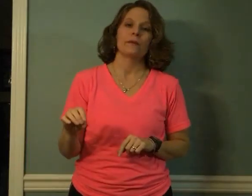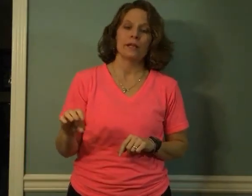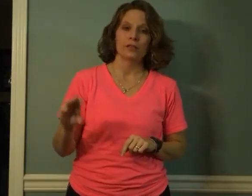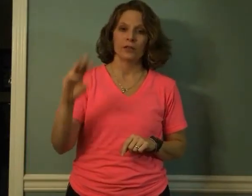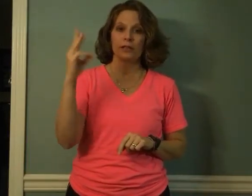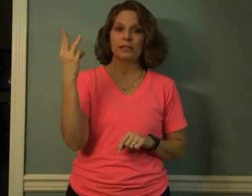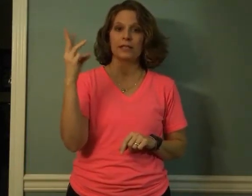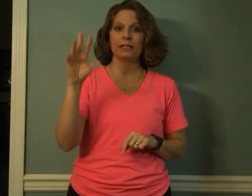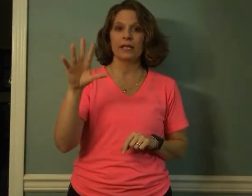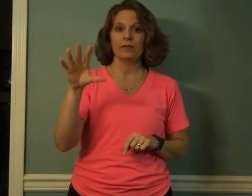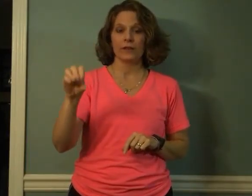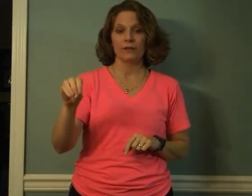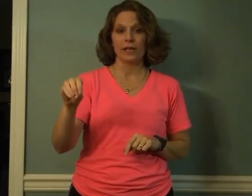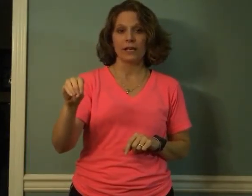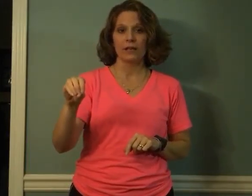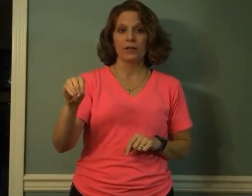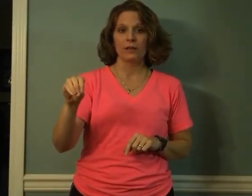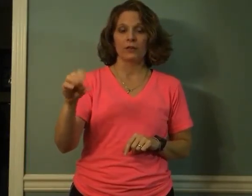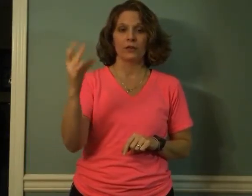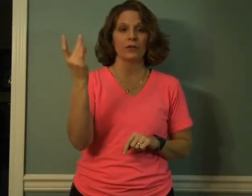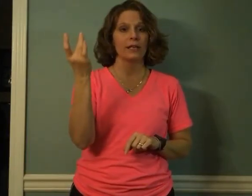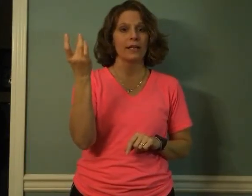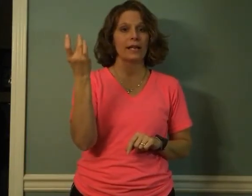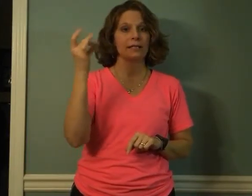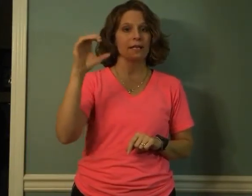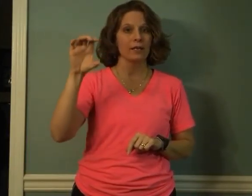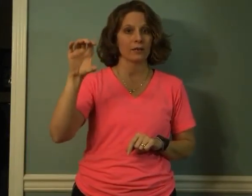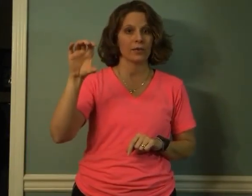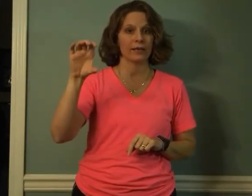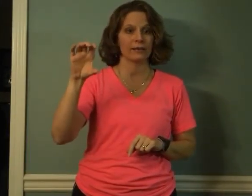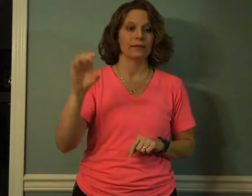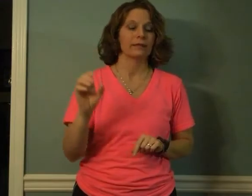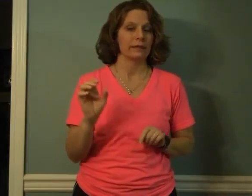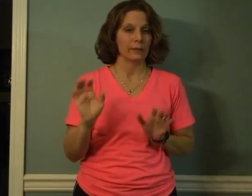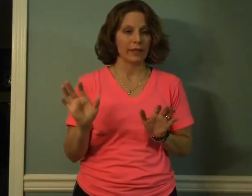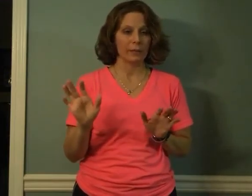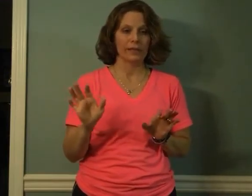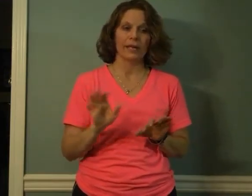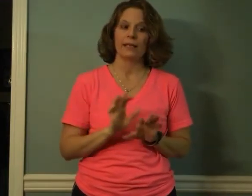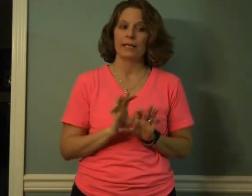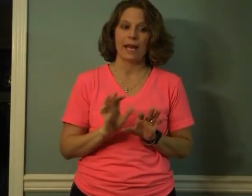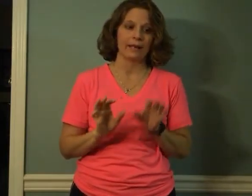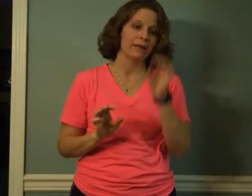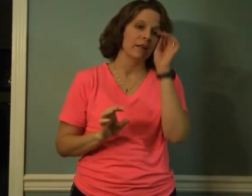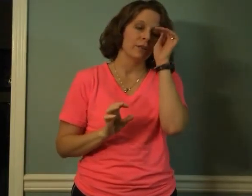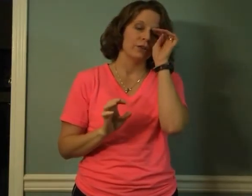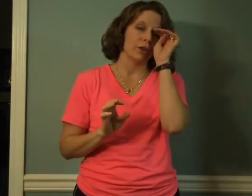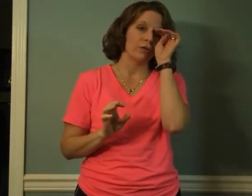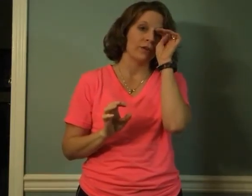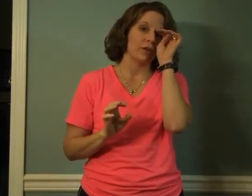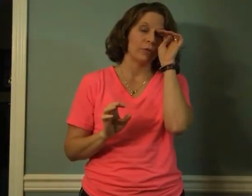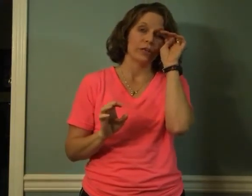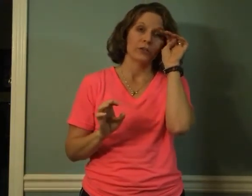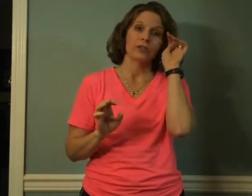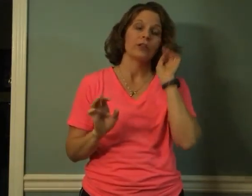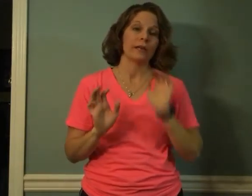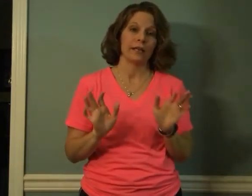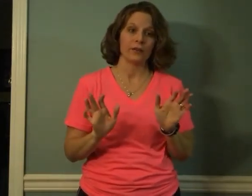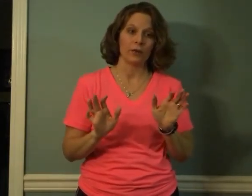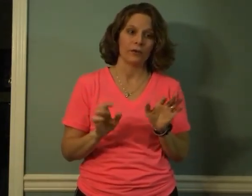to be circa 1650 to circa 1800. A little bit complicated. Again, don't feel pressure to do it if you don't feel